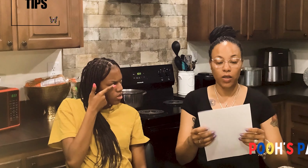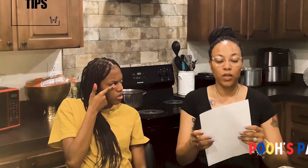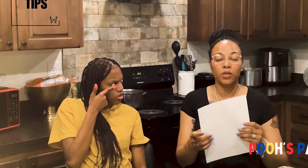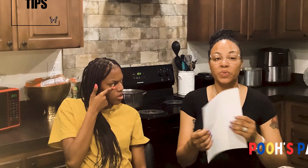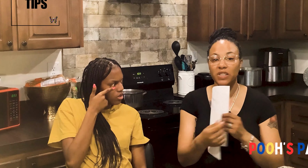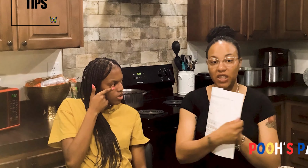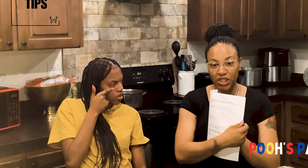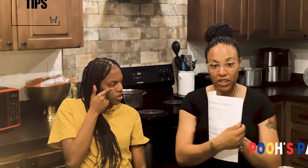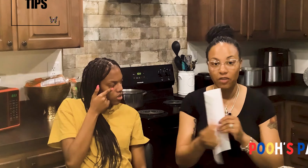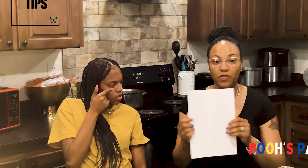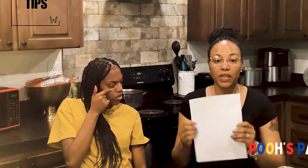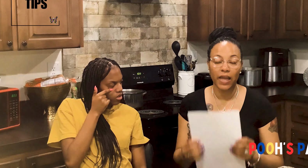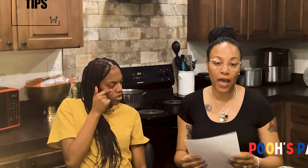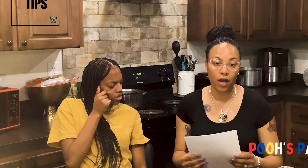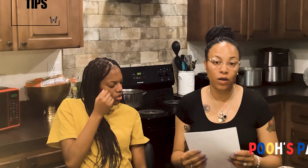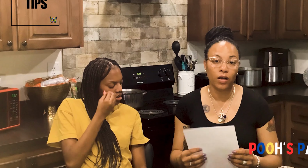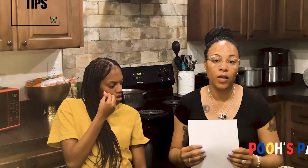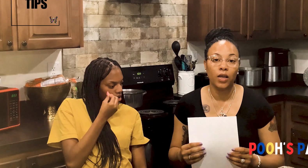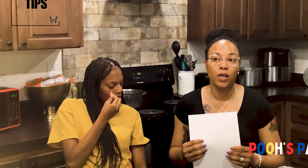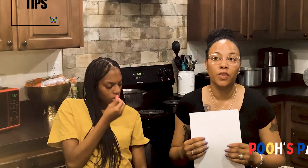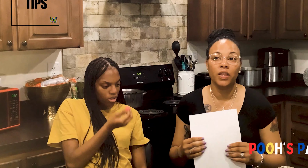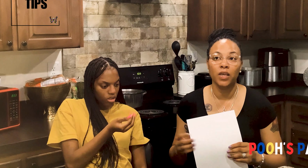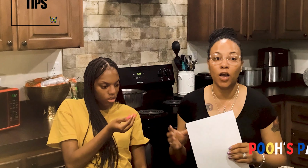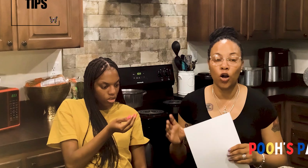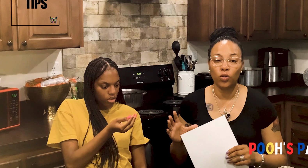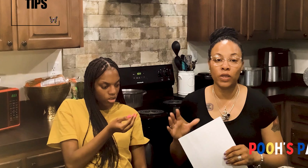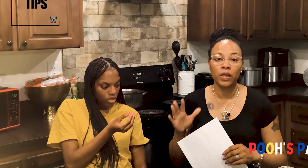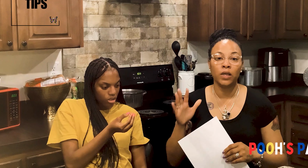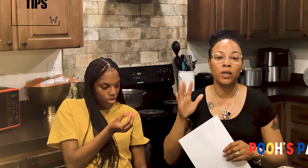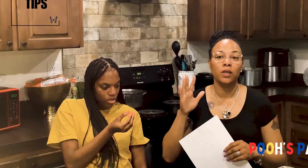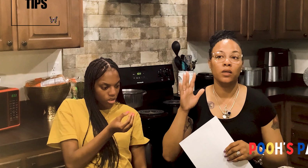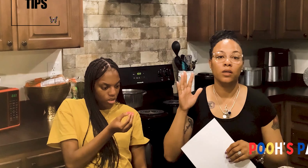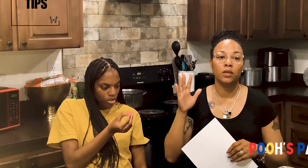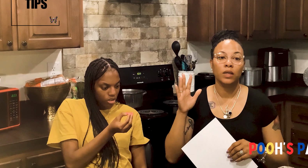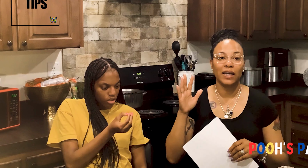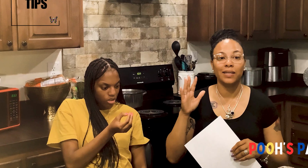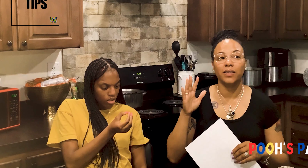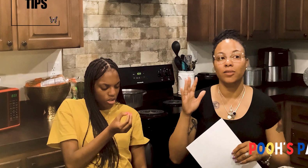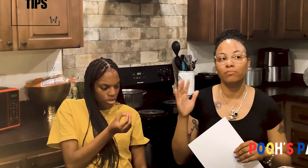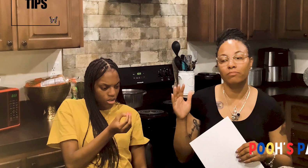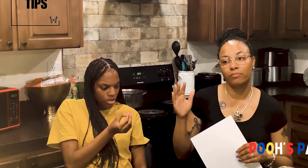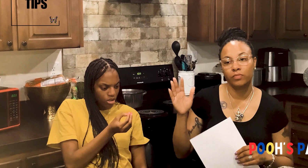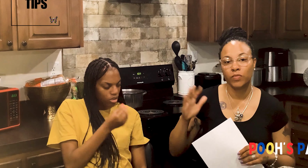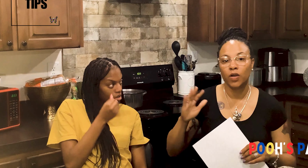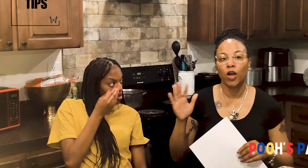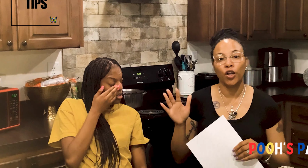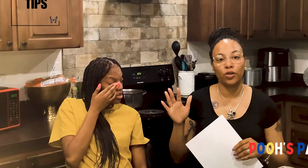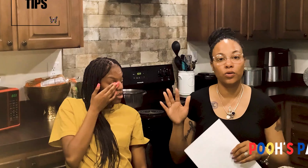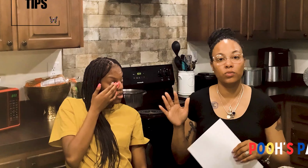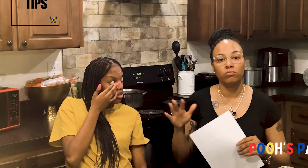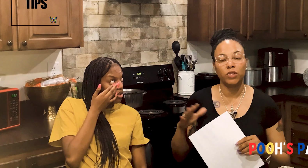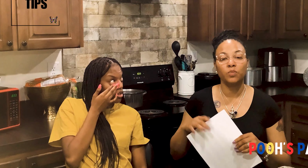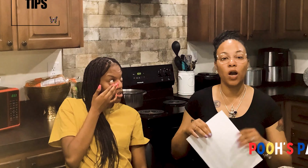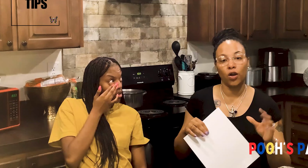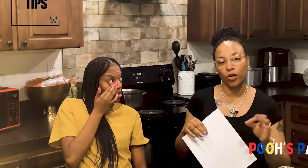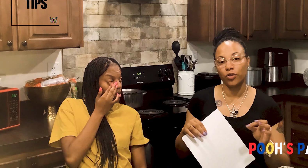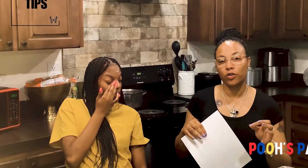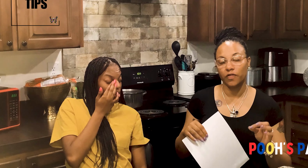the petition and fill it out. The only kind of small hurdle you'll